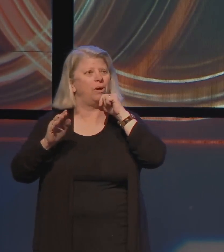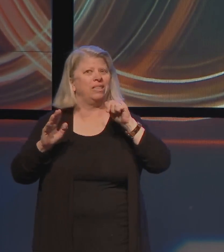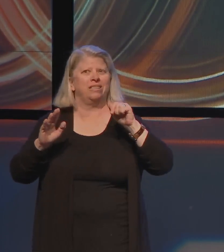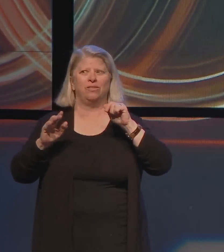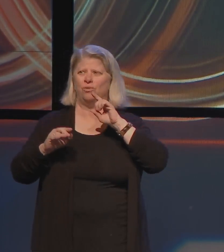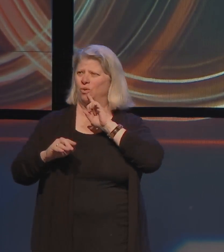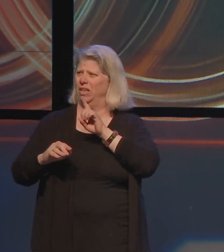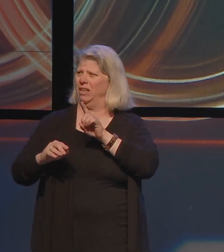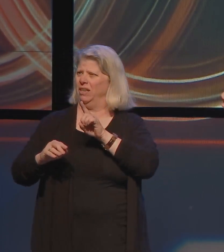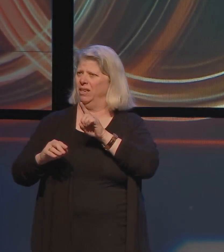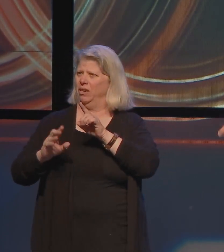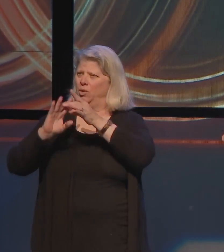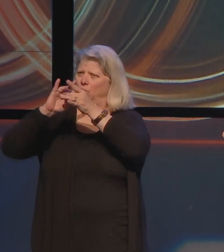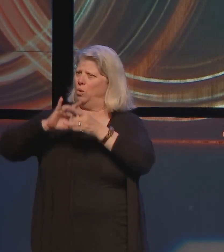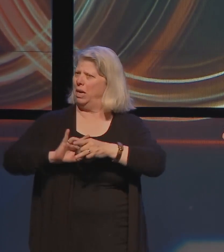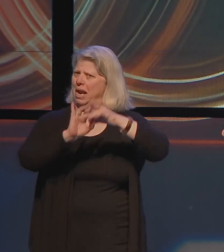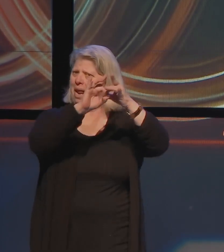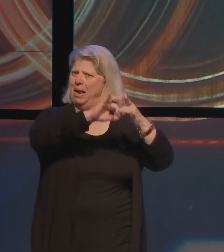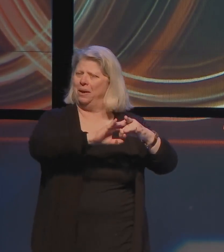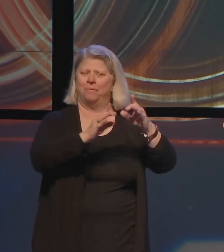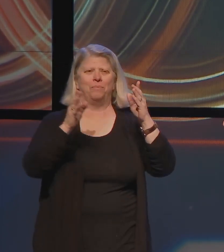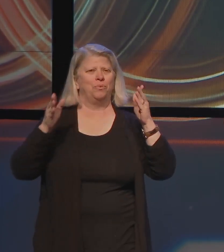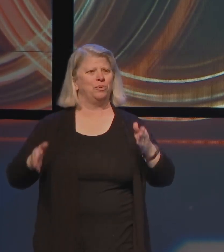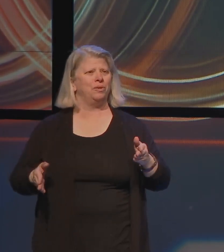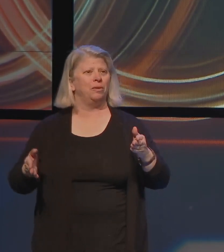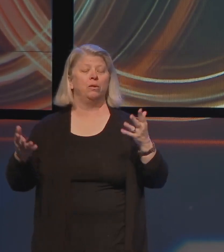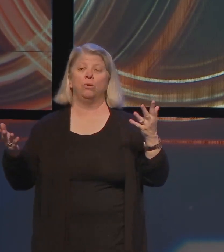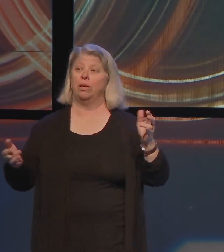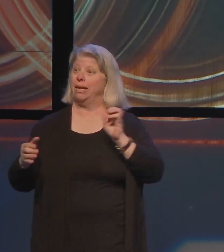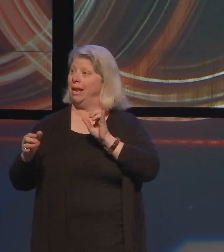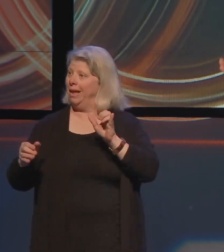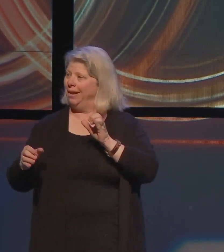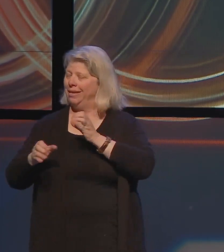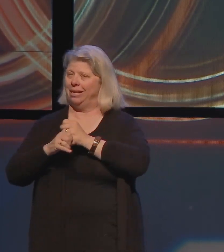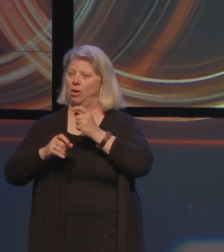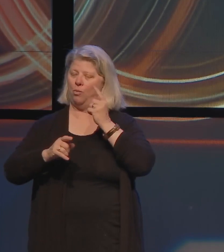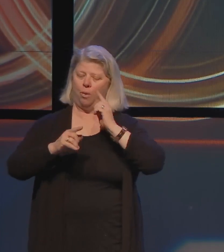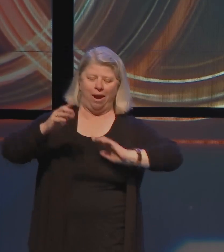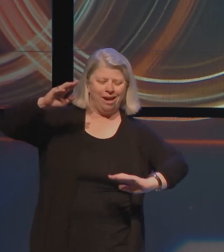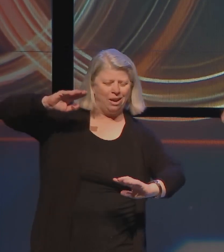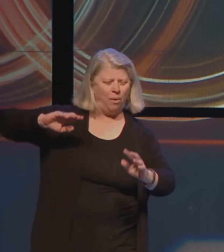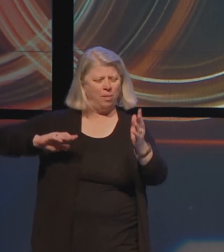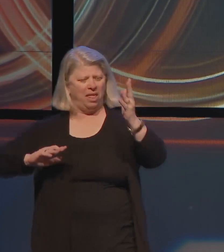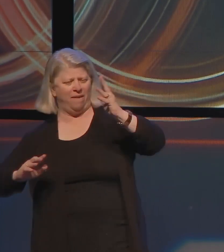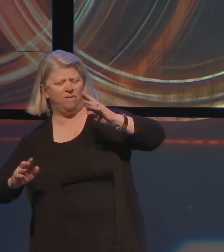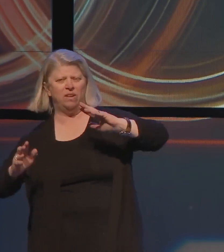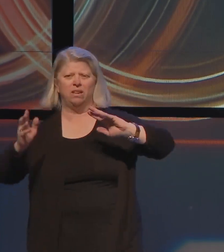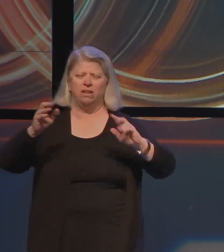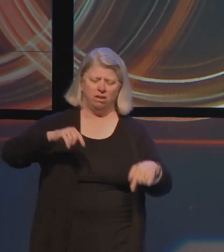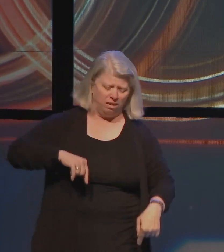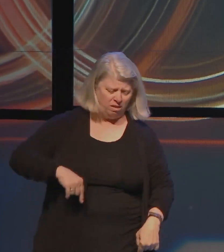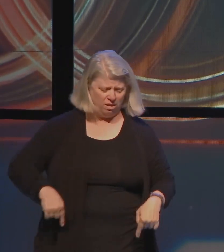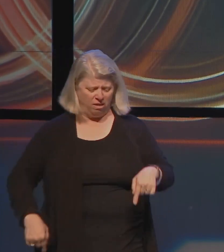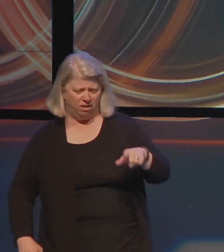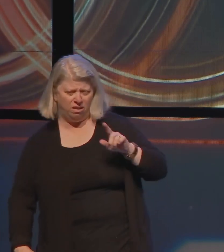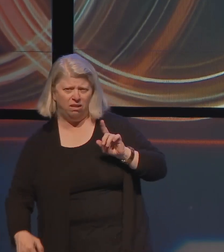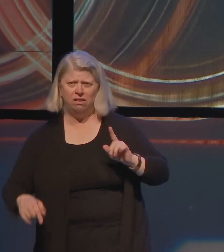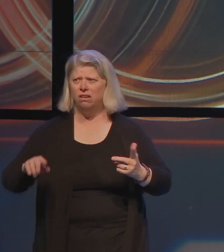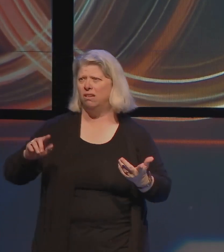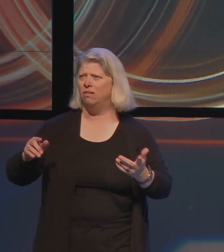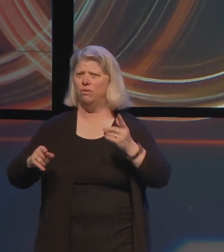super coordinated person. So getting the right arm and the left arm to do things and the right leg and the left things to do things